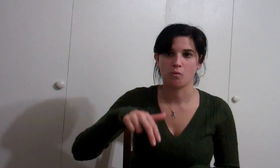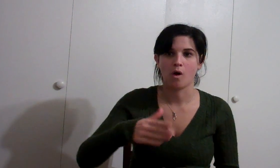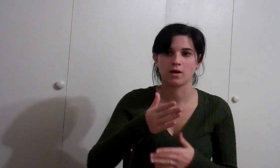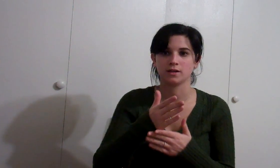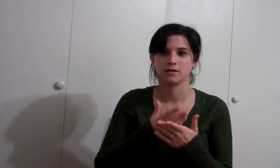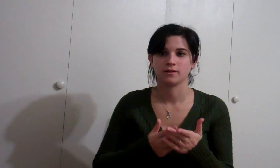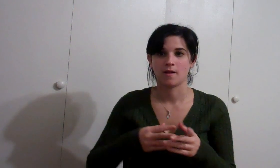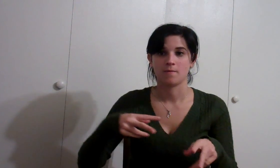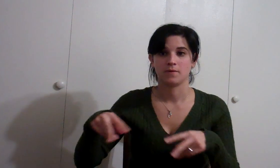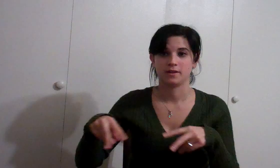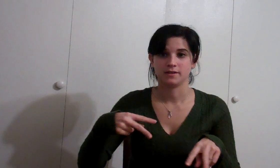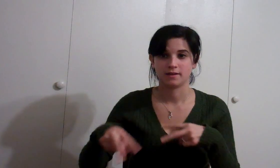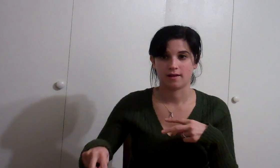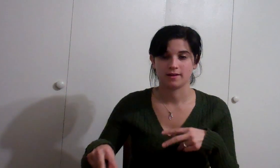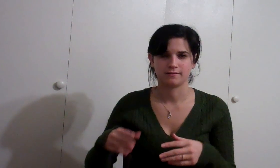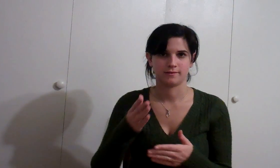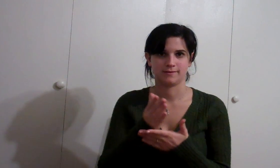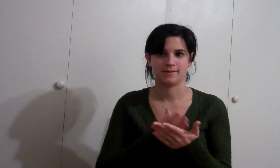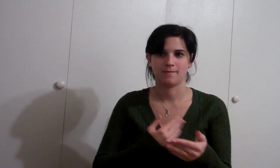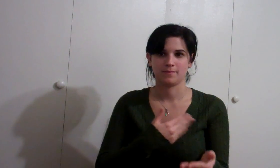in the clever.